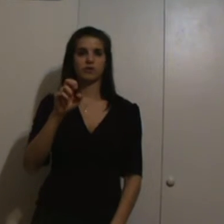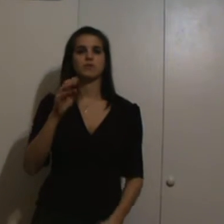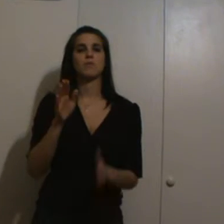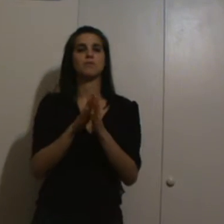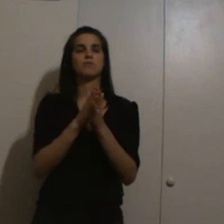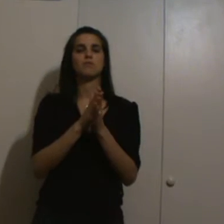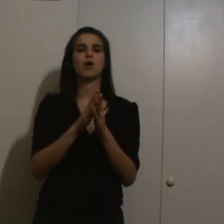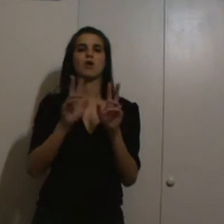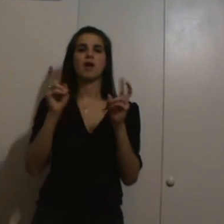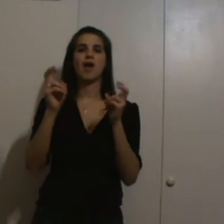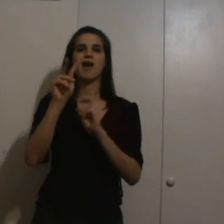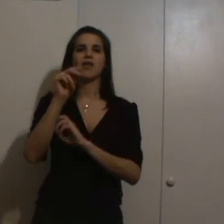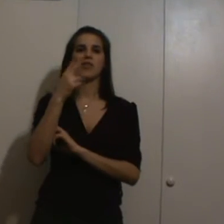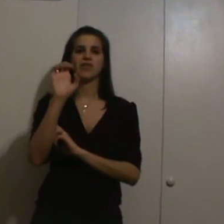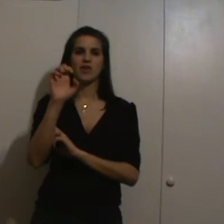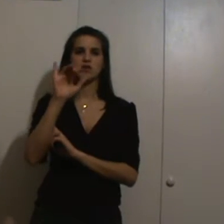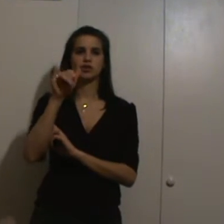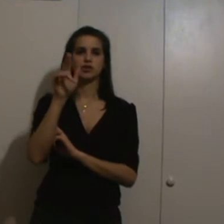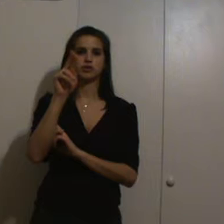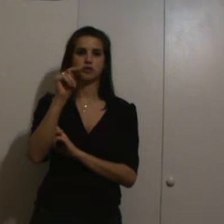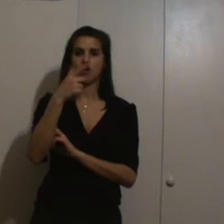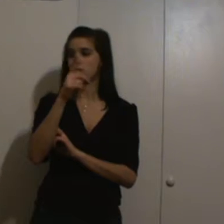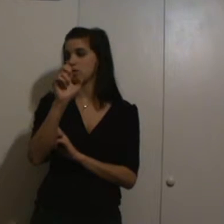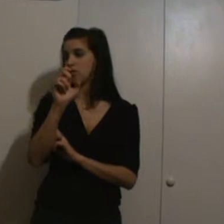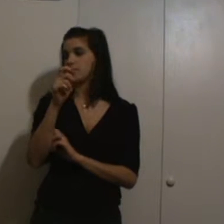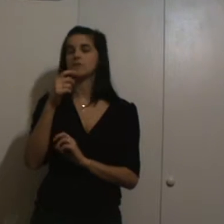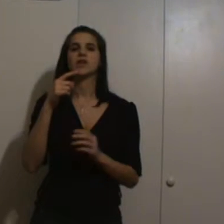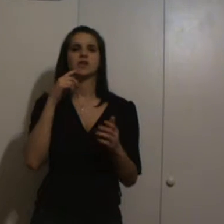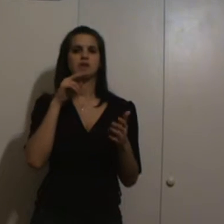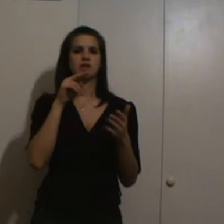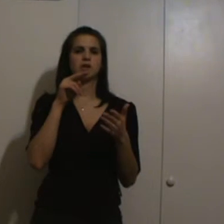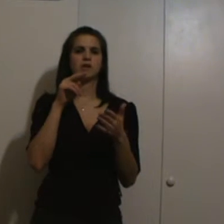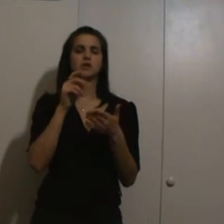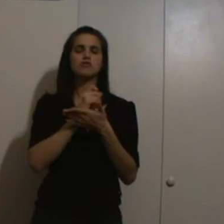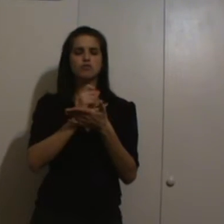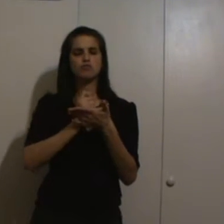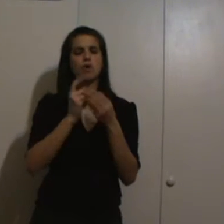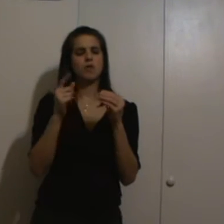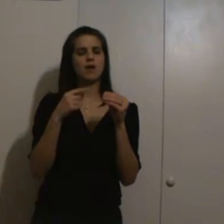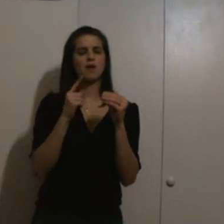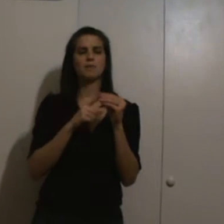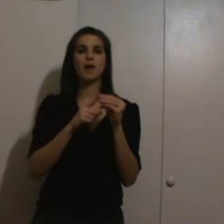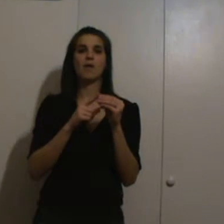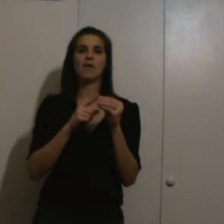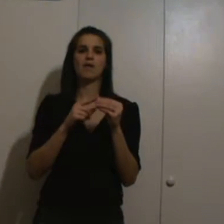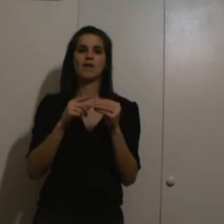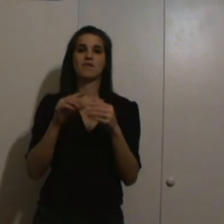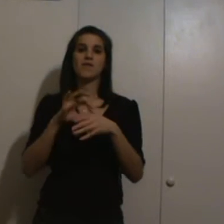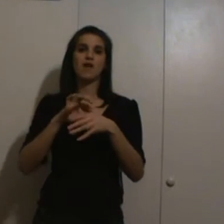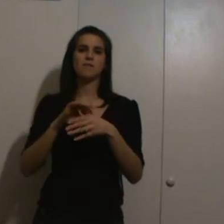in his book, The Jungle, about the meatpacking industry and the condition that workers were forced to work